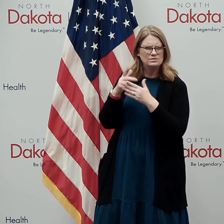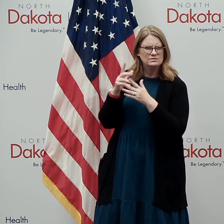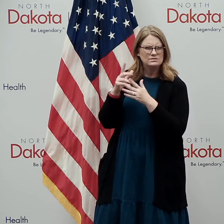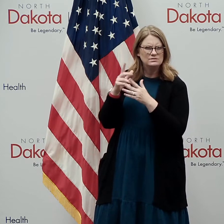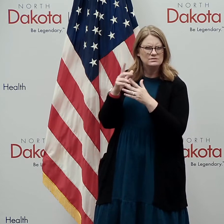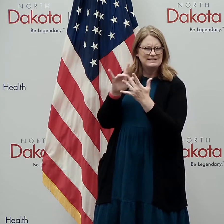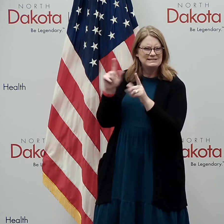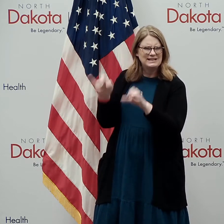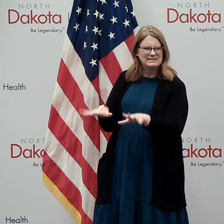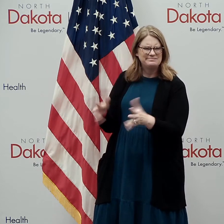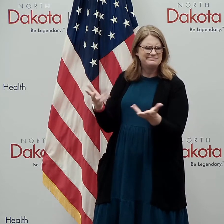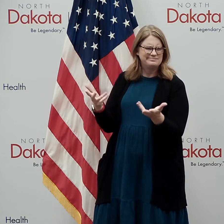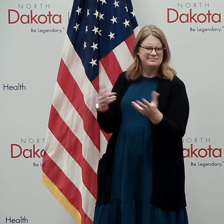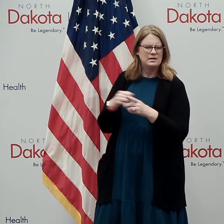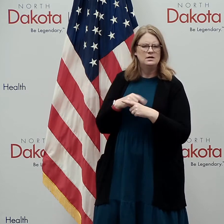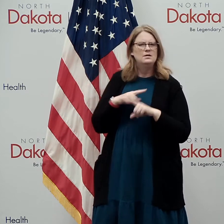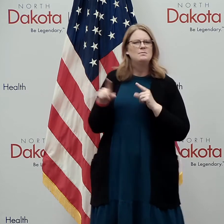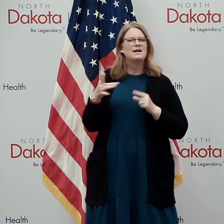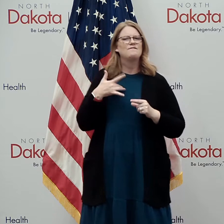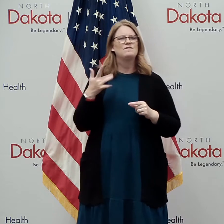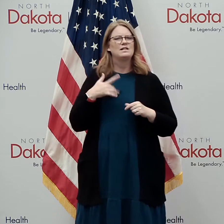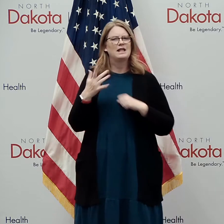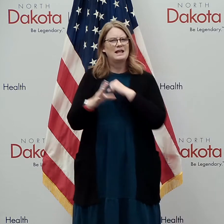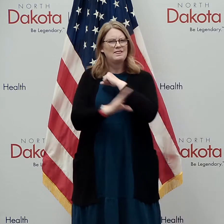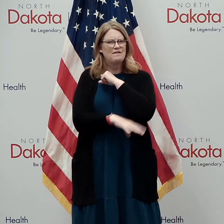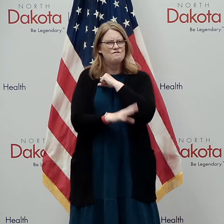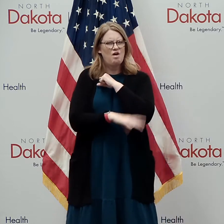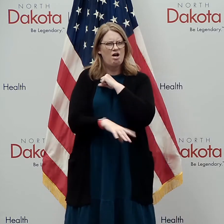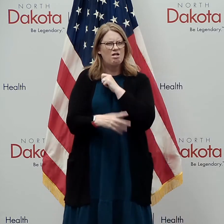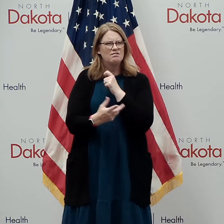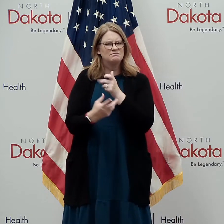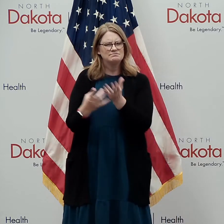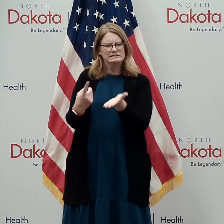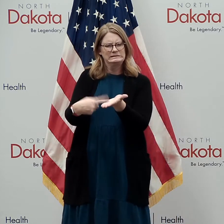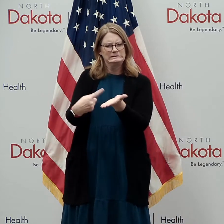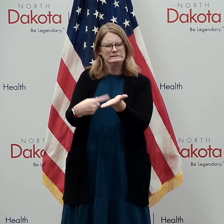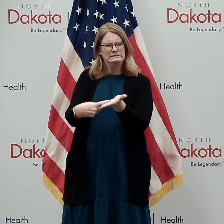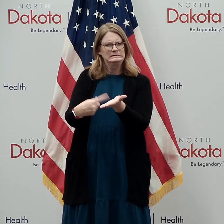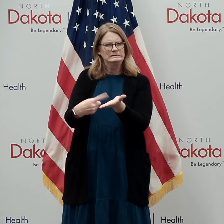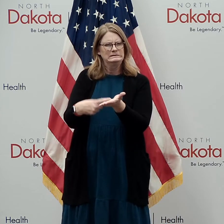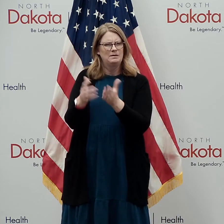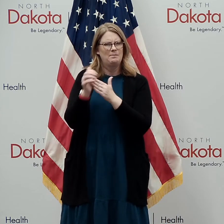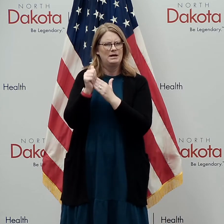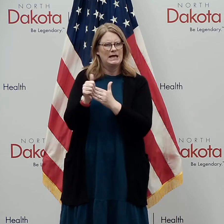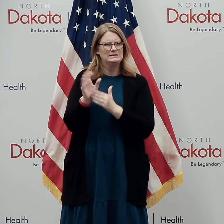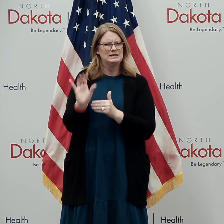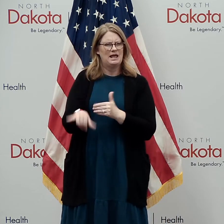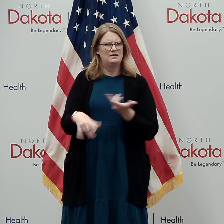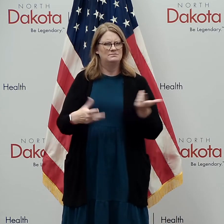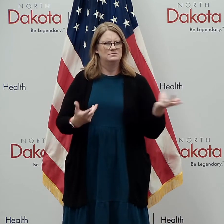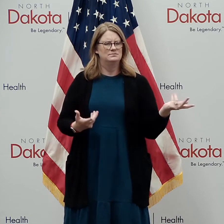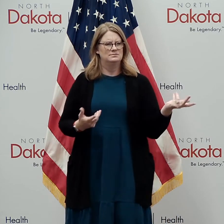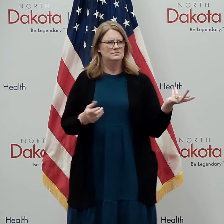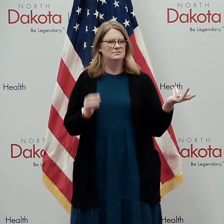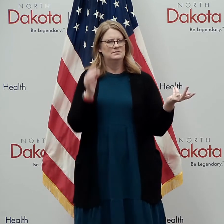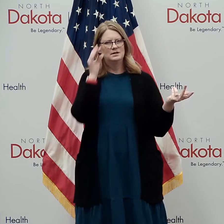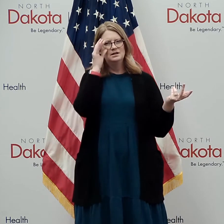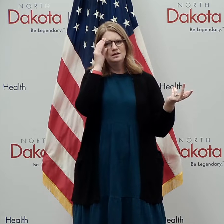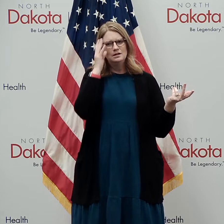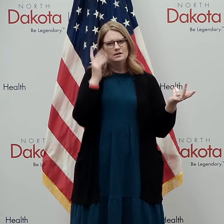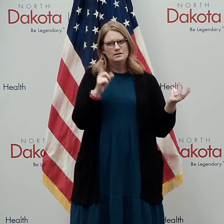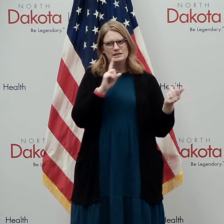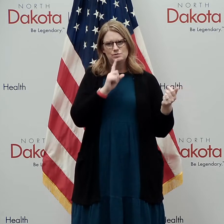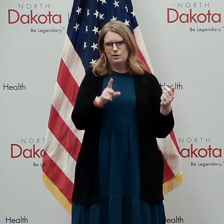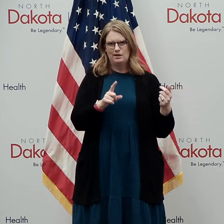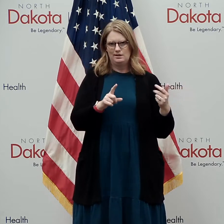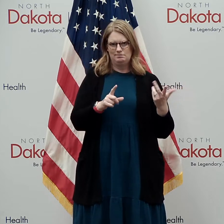there's going to be there'll be a real debate about that guidance, because like I said, this is basic blocking and